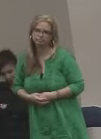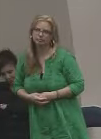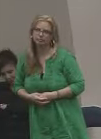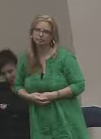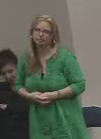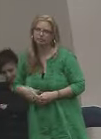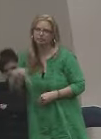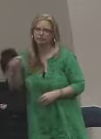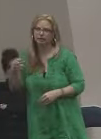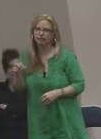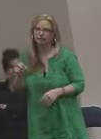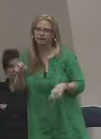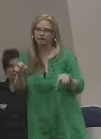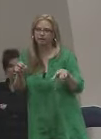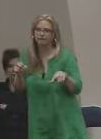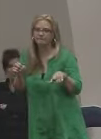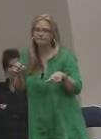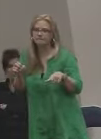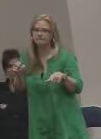He lived